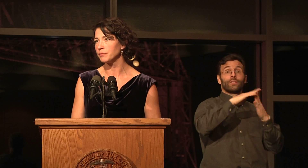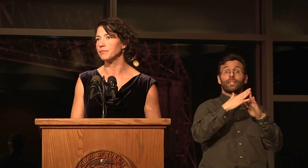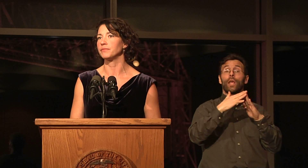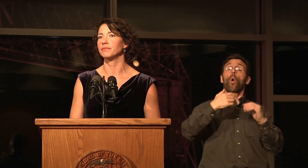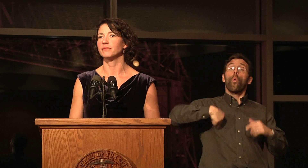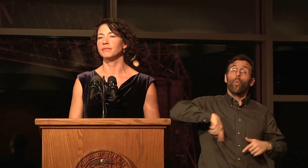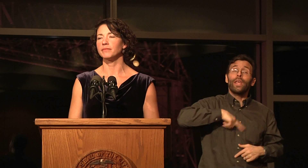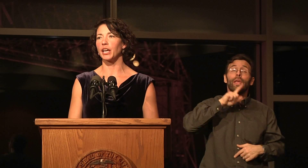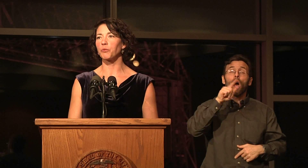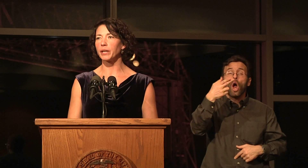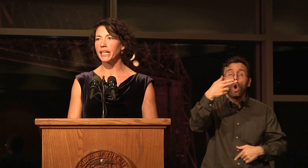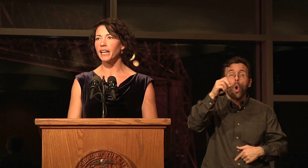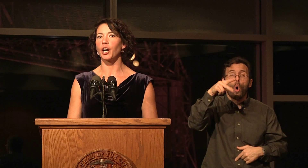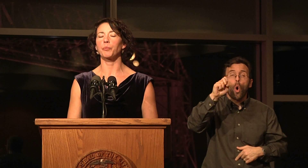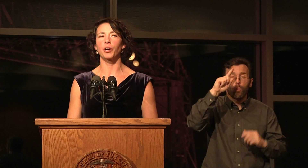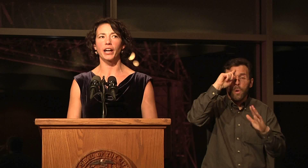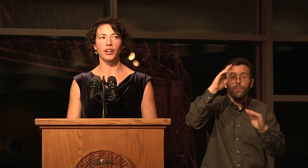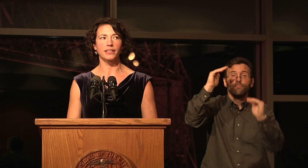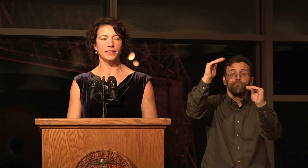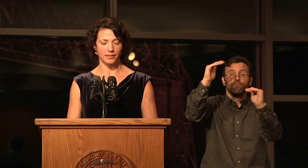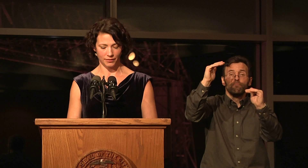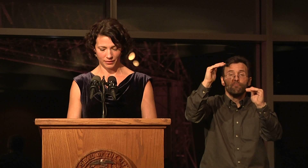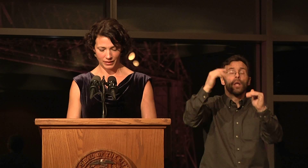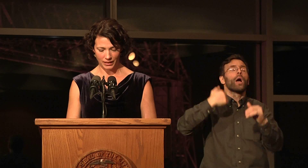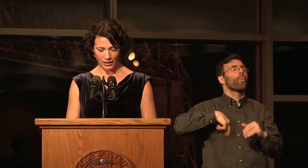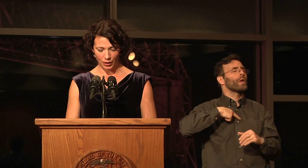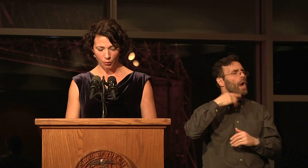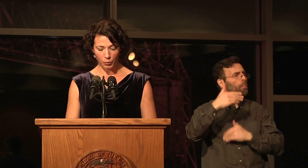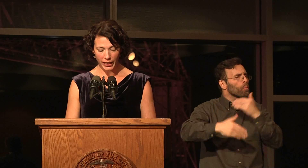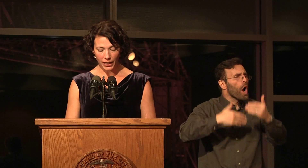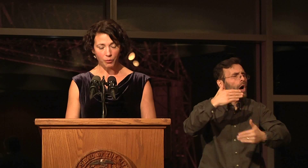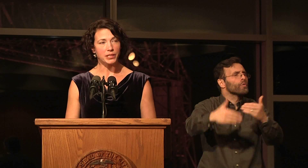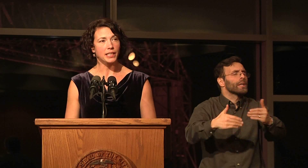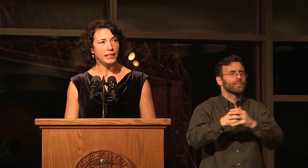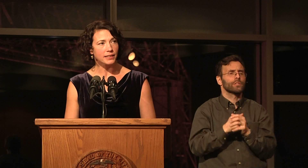hope, and we are progress,